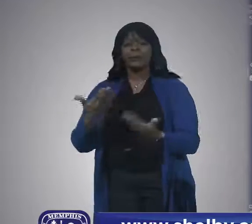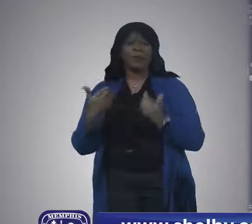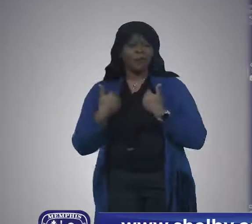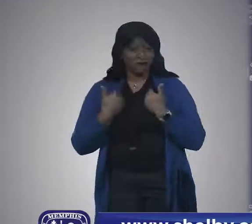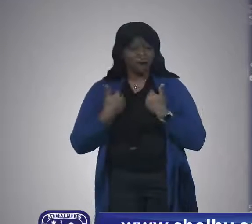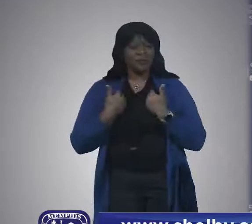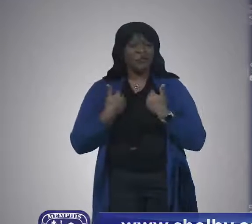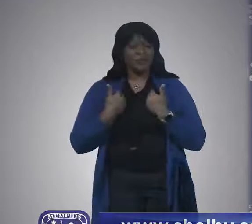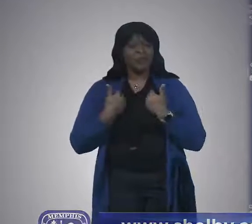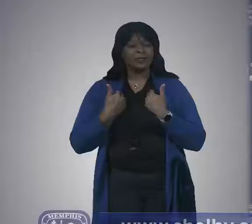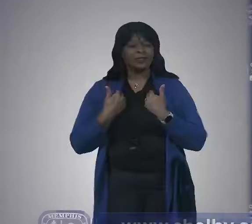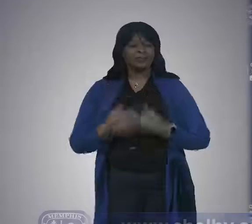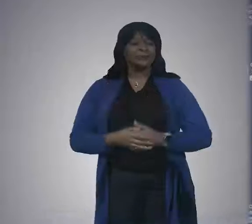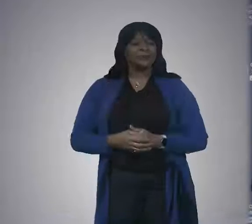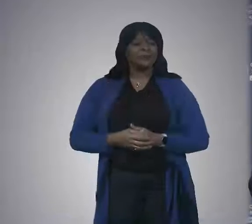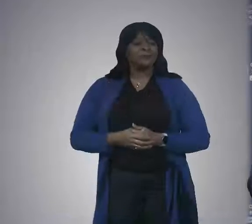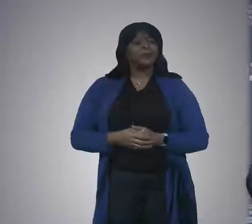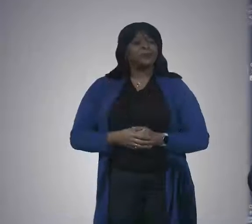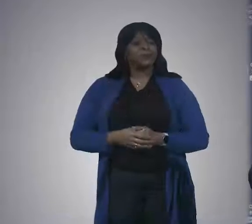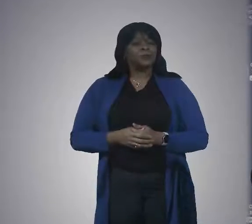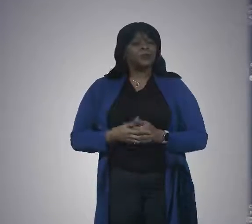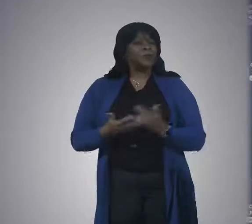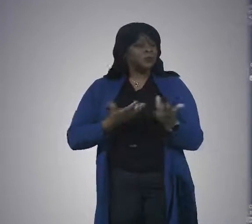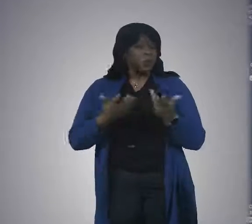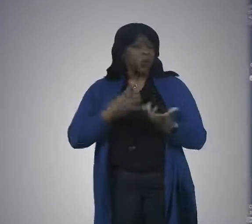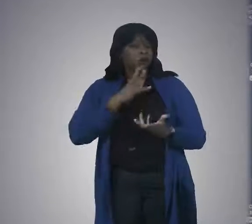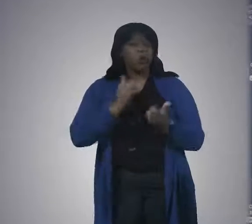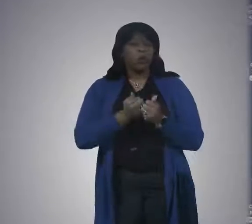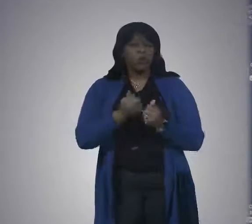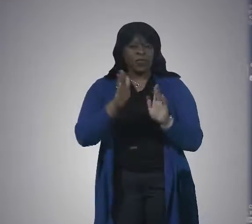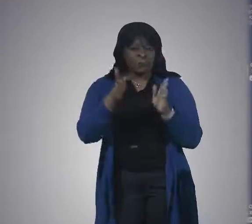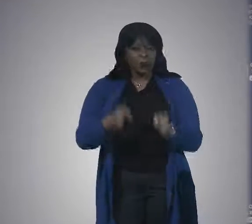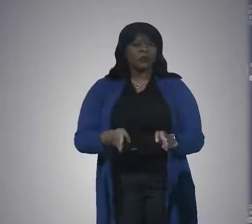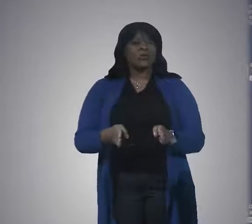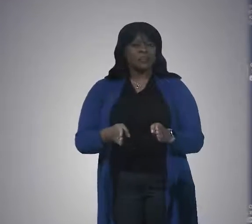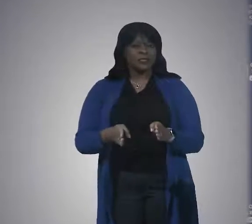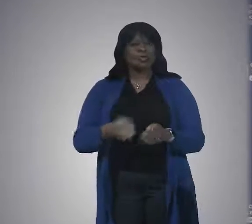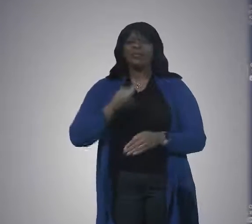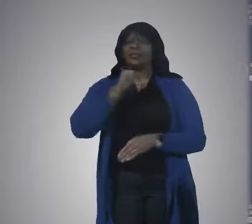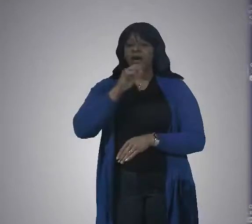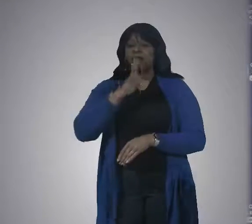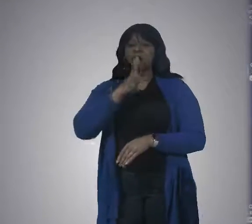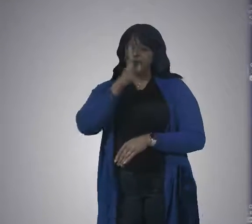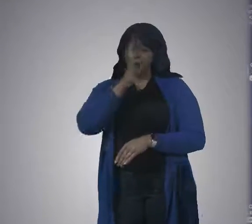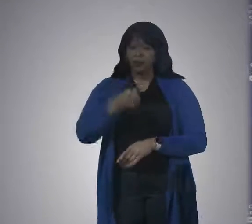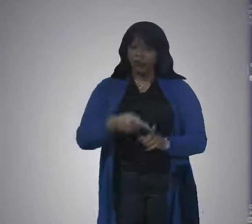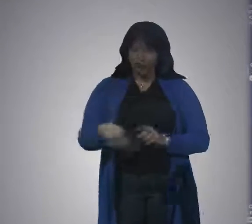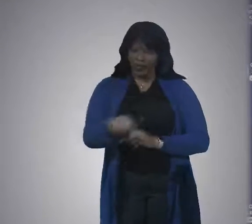have. Talk with them, not to them.